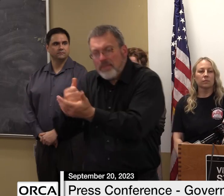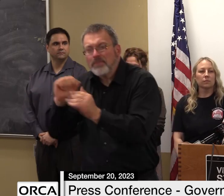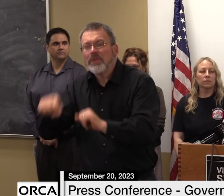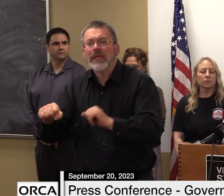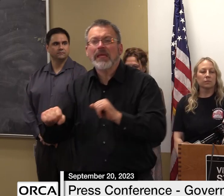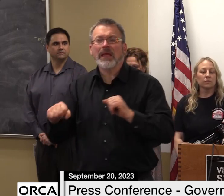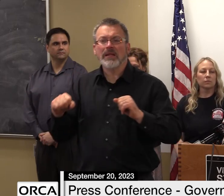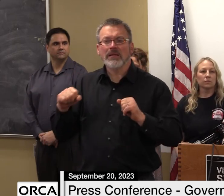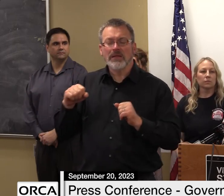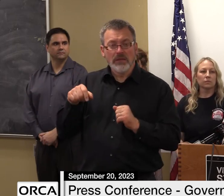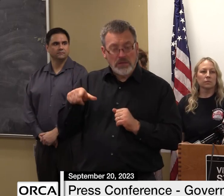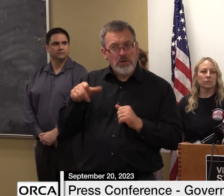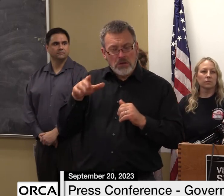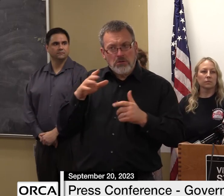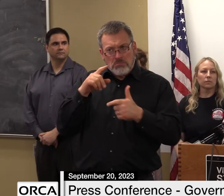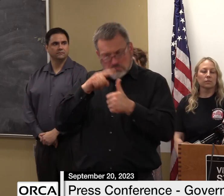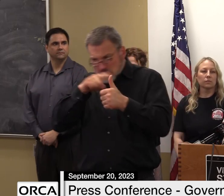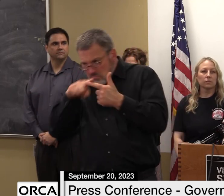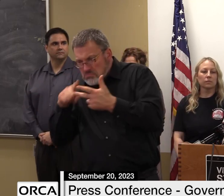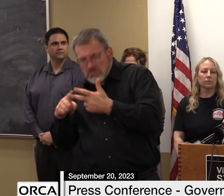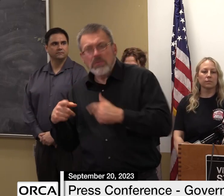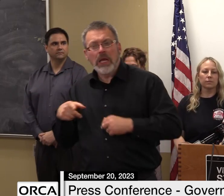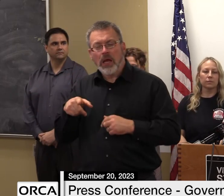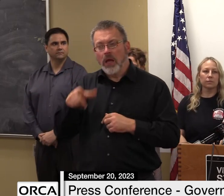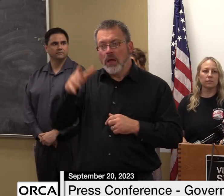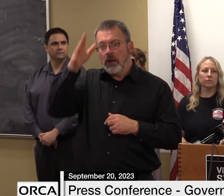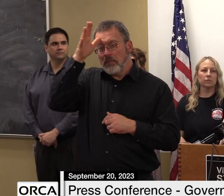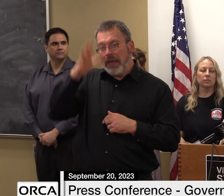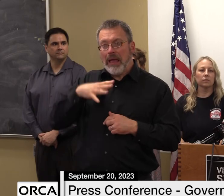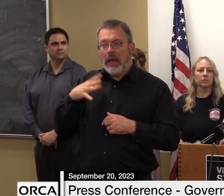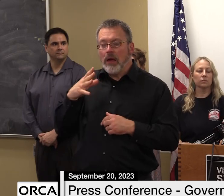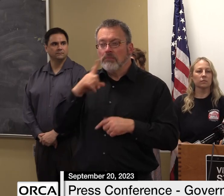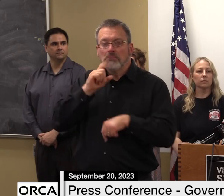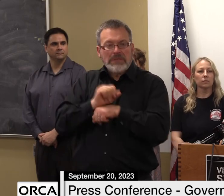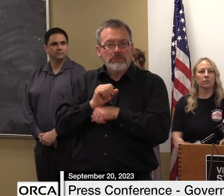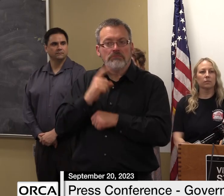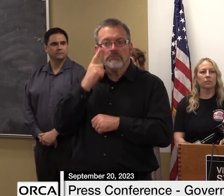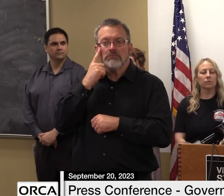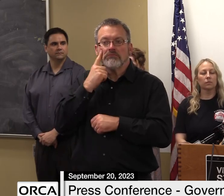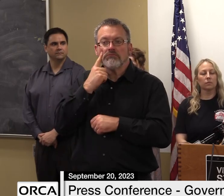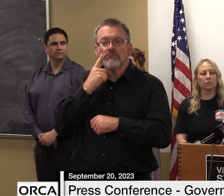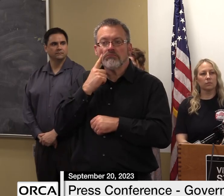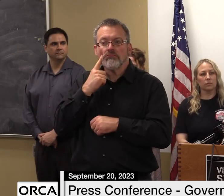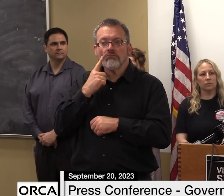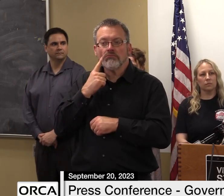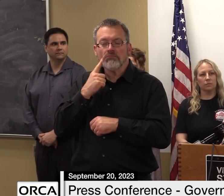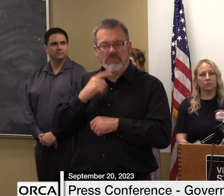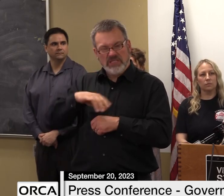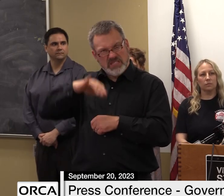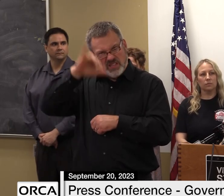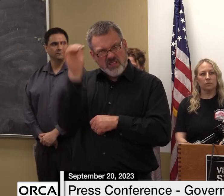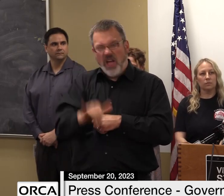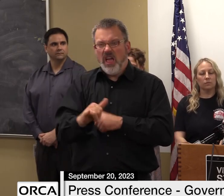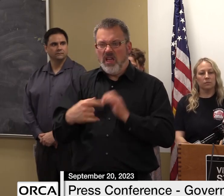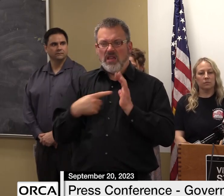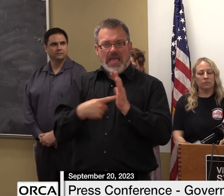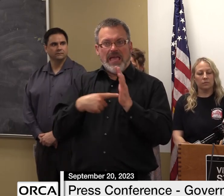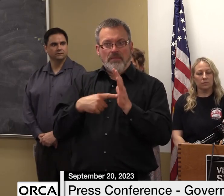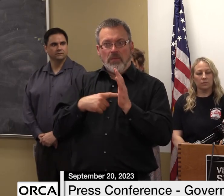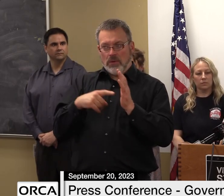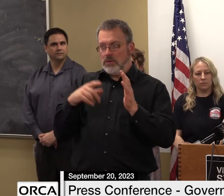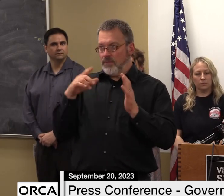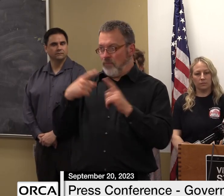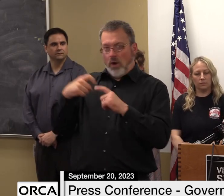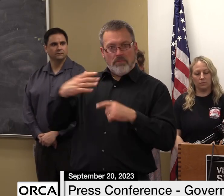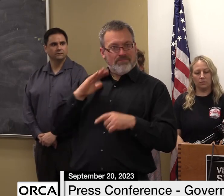when he learned of the funds that he was being awarded. Okay, it's just one small example of what's going on in our disaster recovery centers as